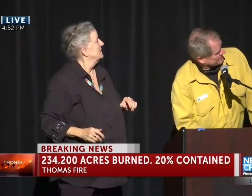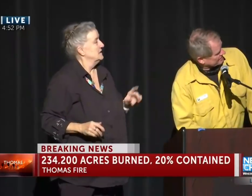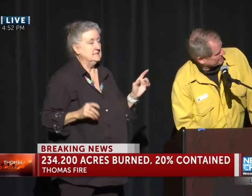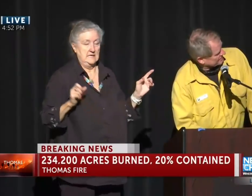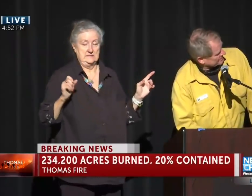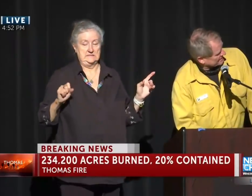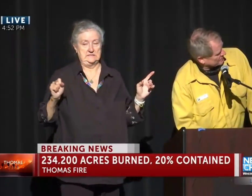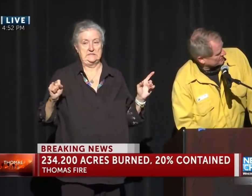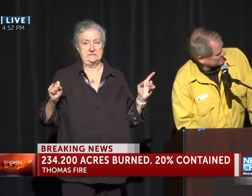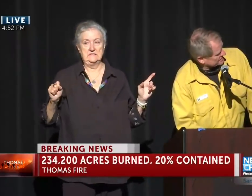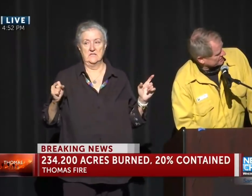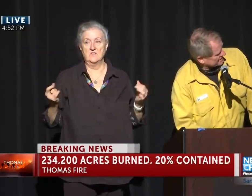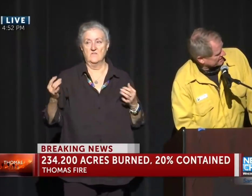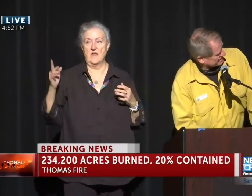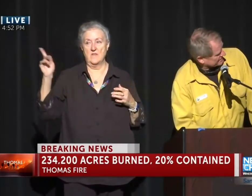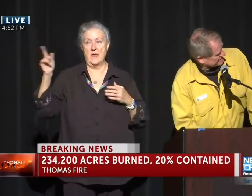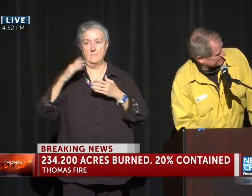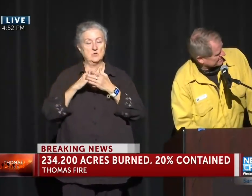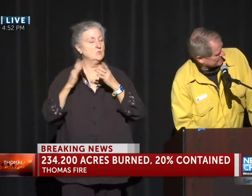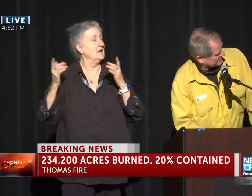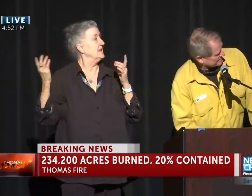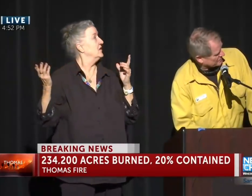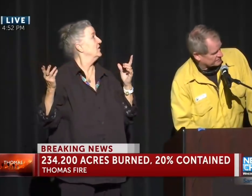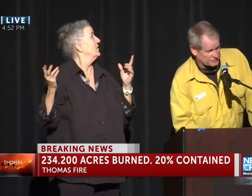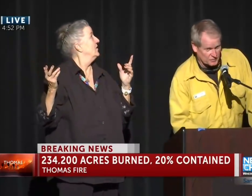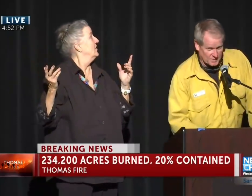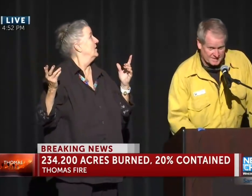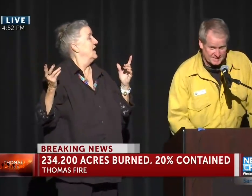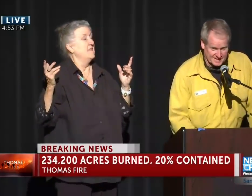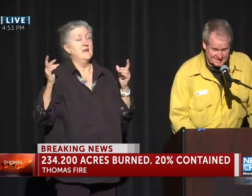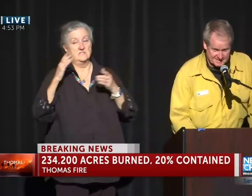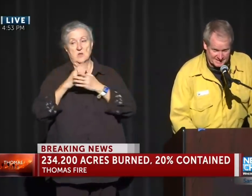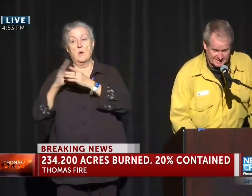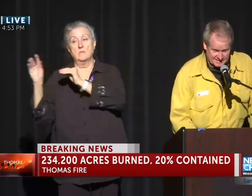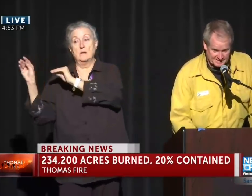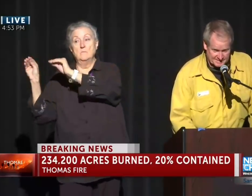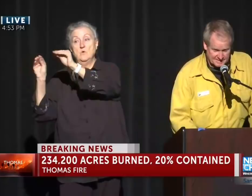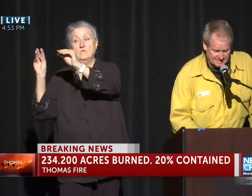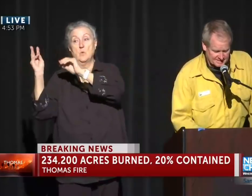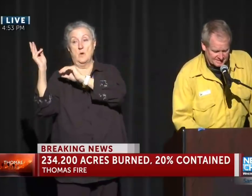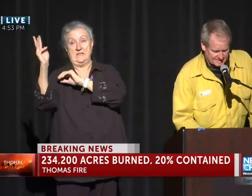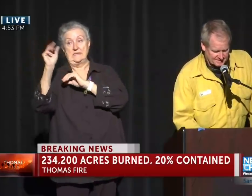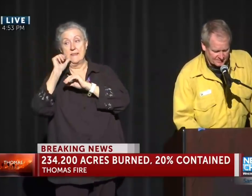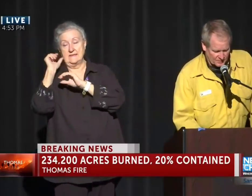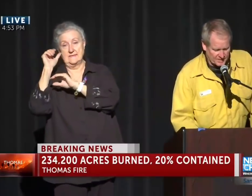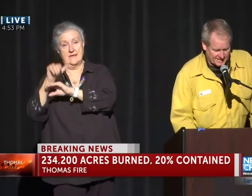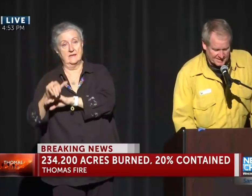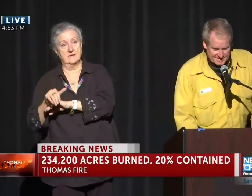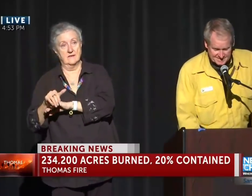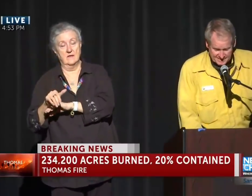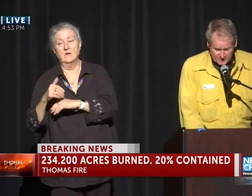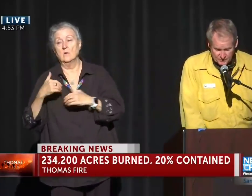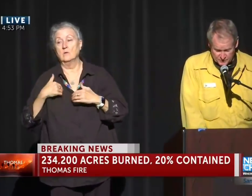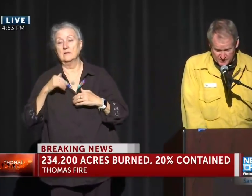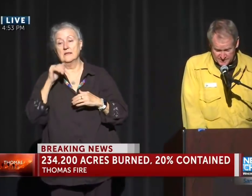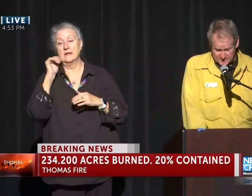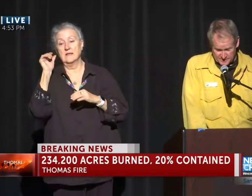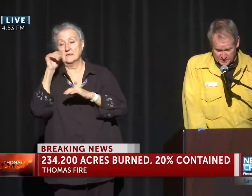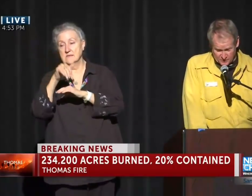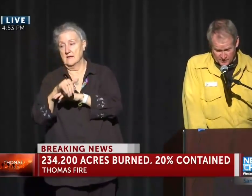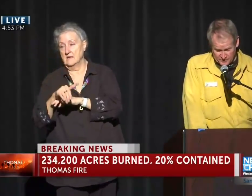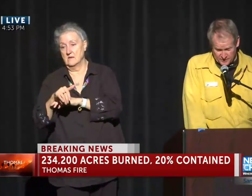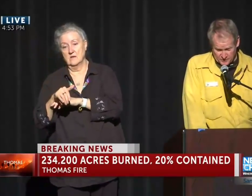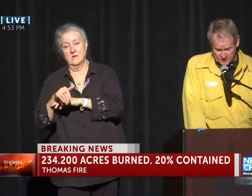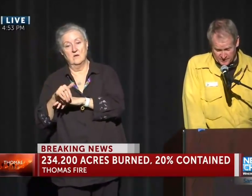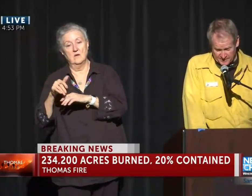Yes, the fire, that portion is right here. This is the part that moved to the west last night. What we had last night was